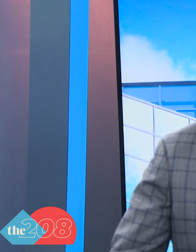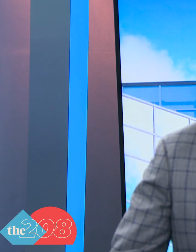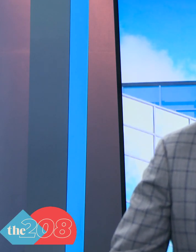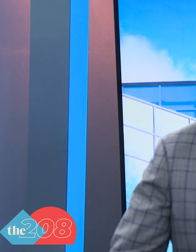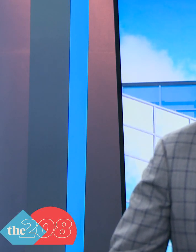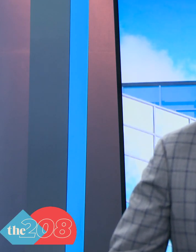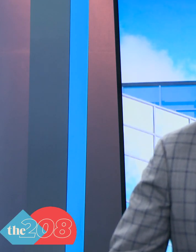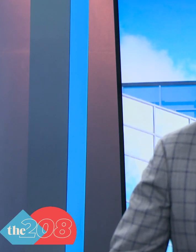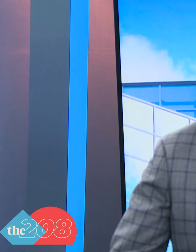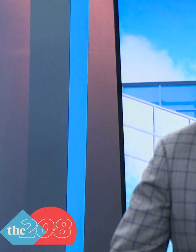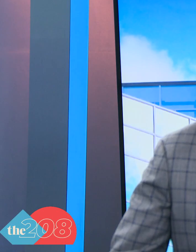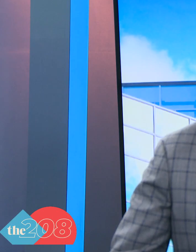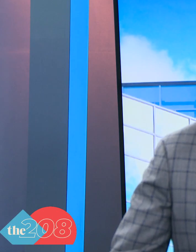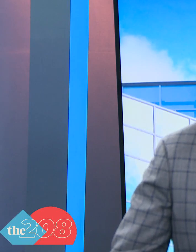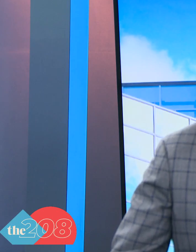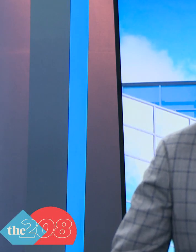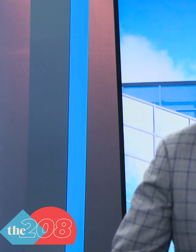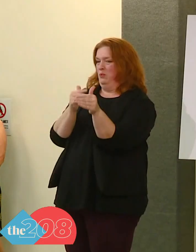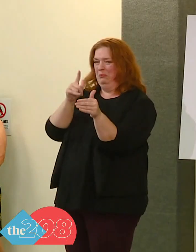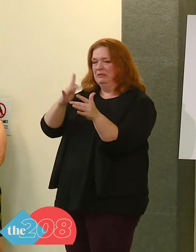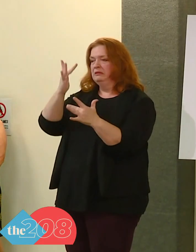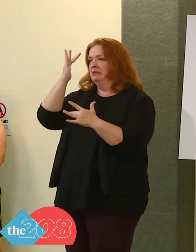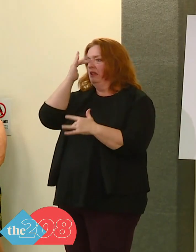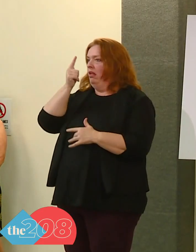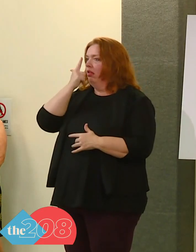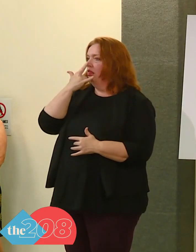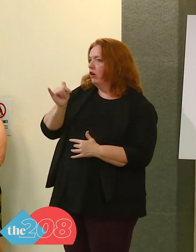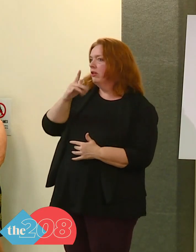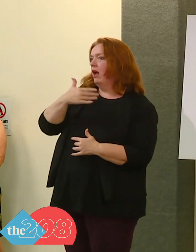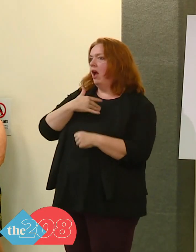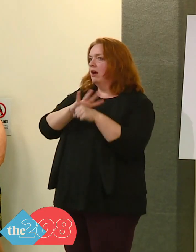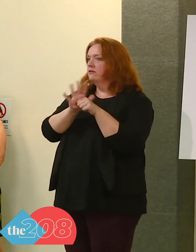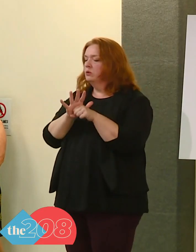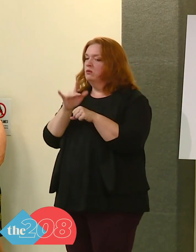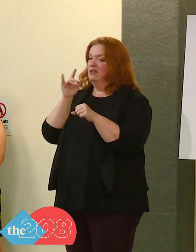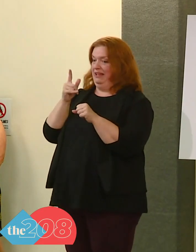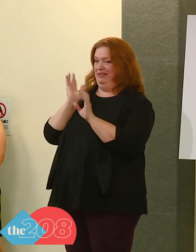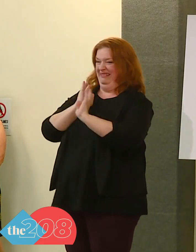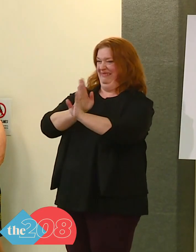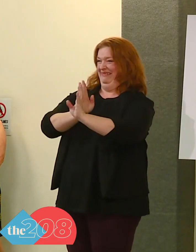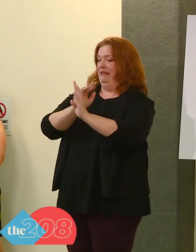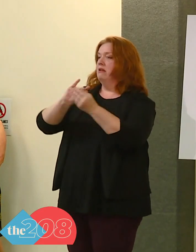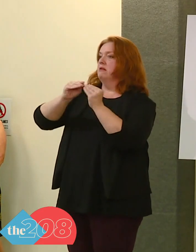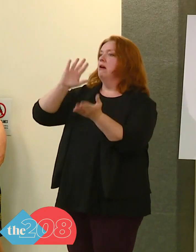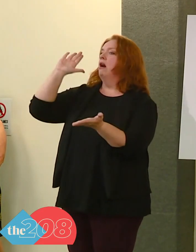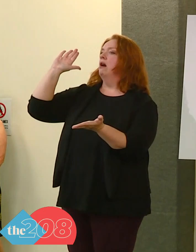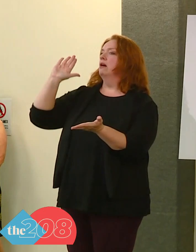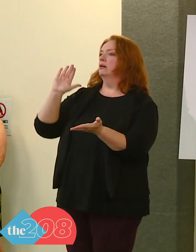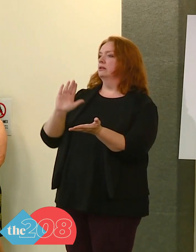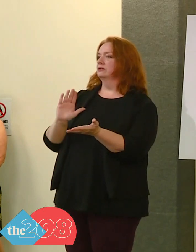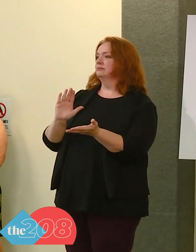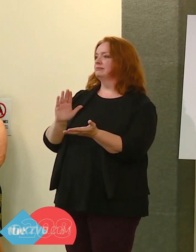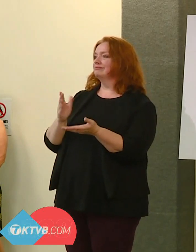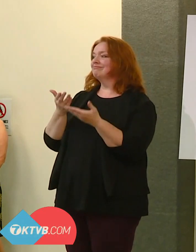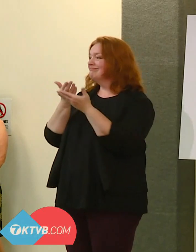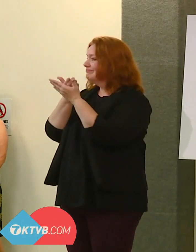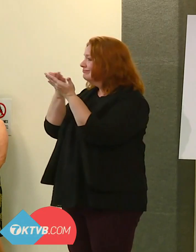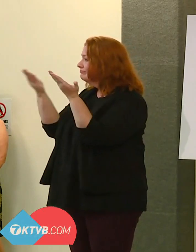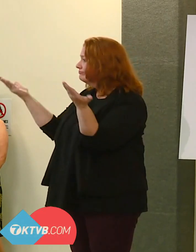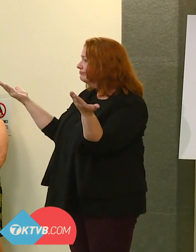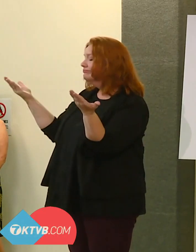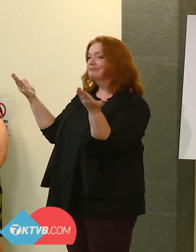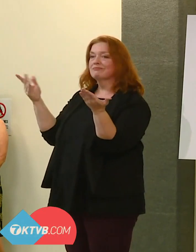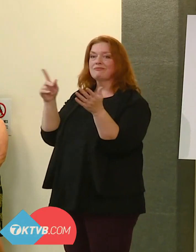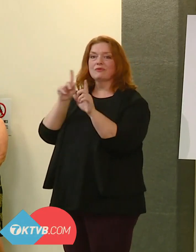we should be concerned with. To my reporter friends, I ask that you cover these points. What